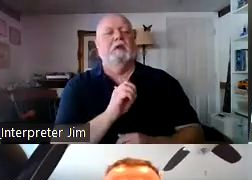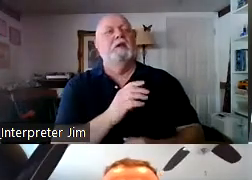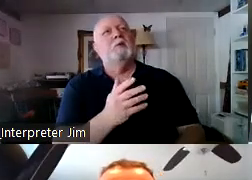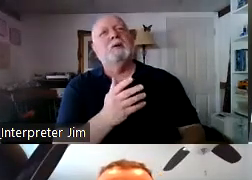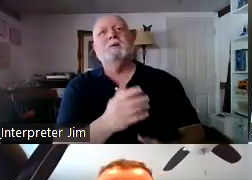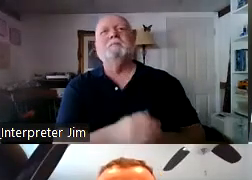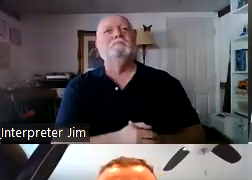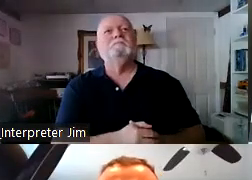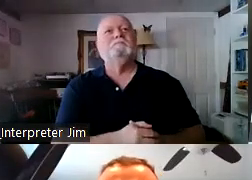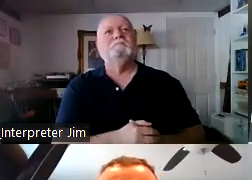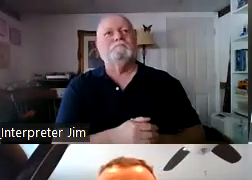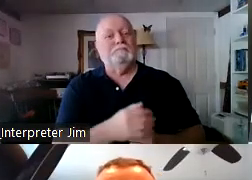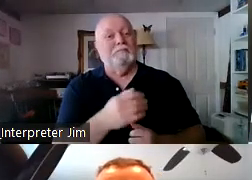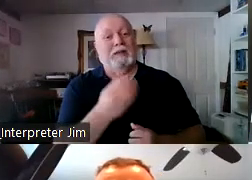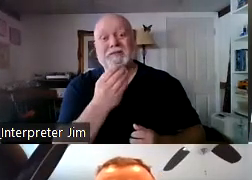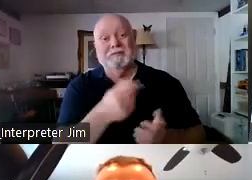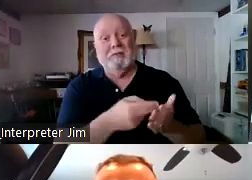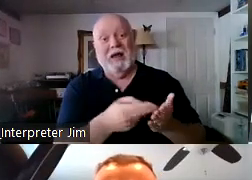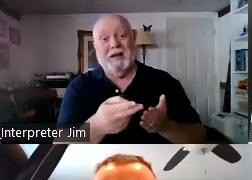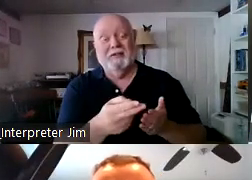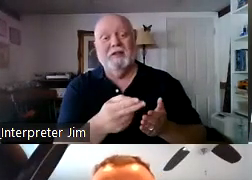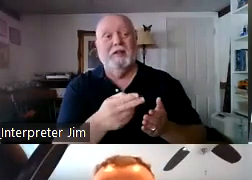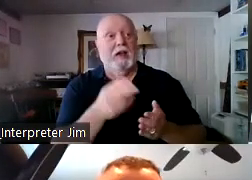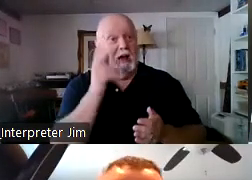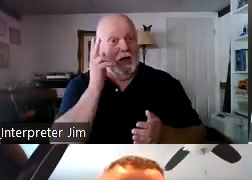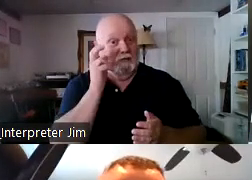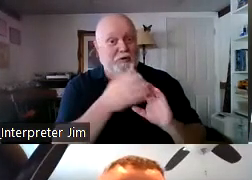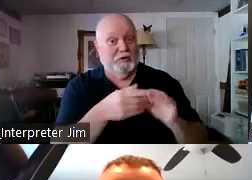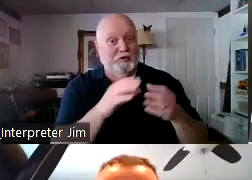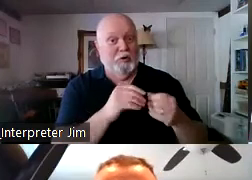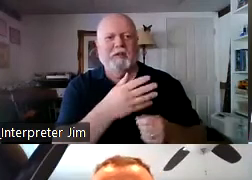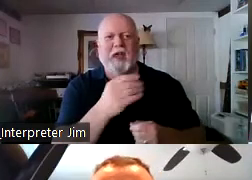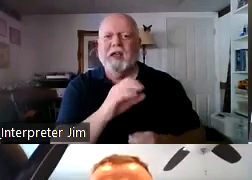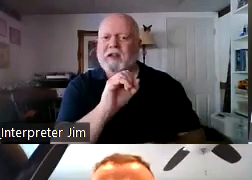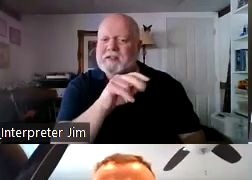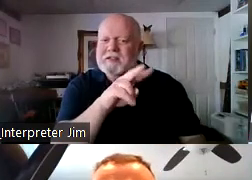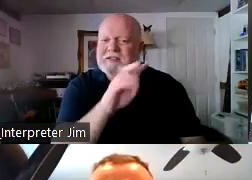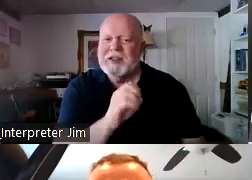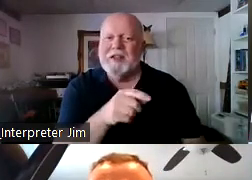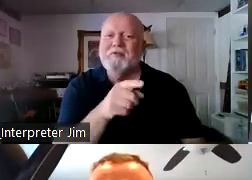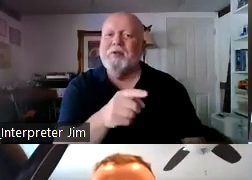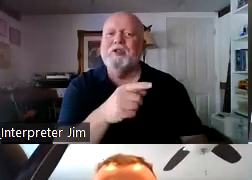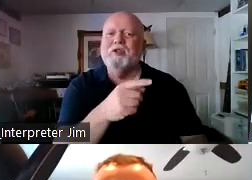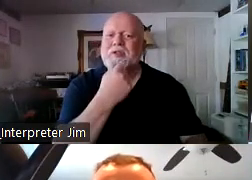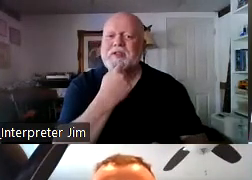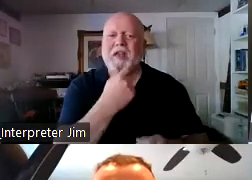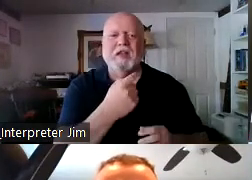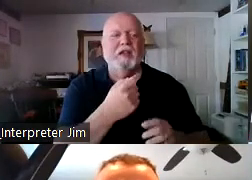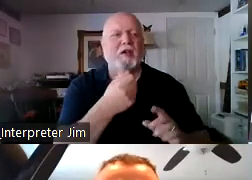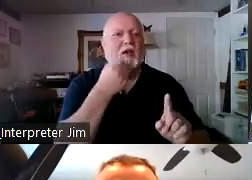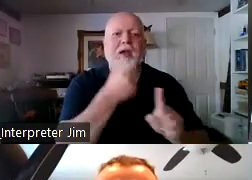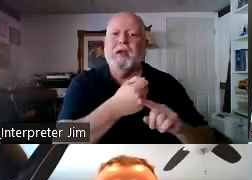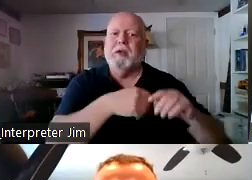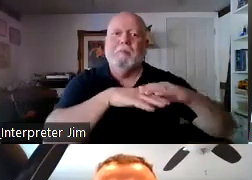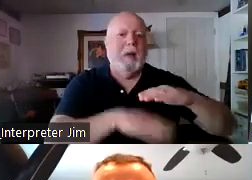To be honest with you, I hear some of the stories. And first of all, Steve, when you talked about when you reached that point of no return, when you just gave